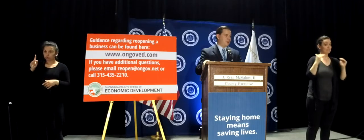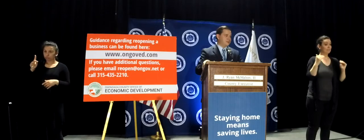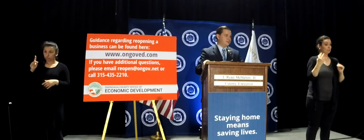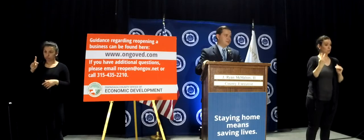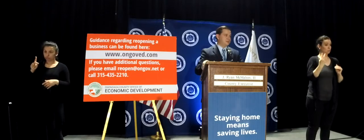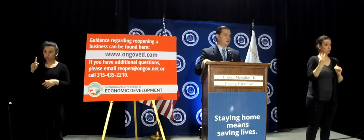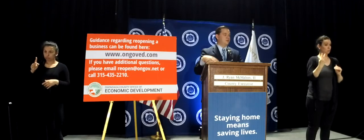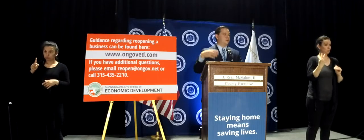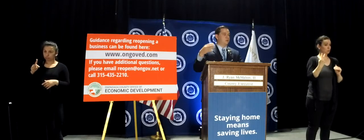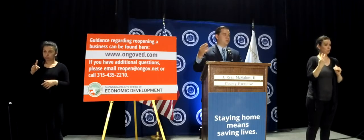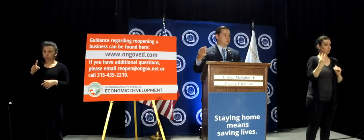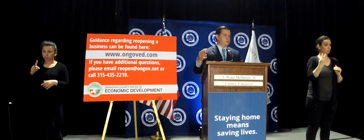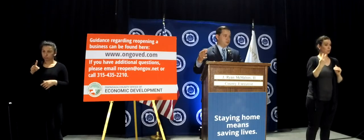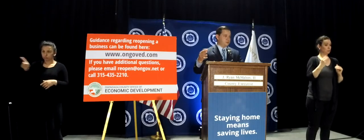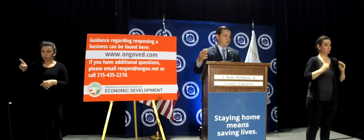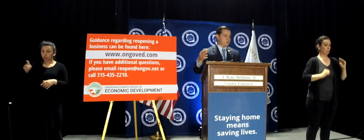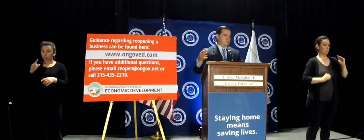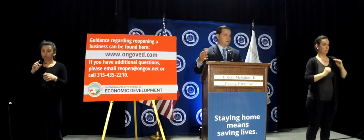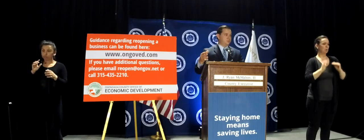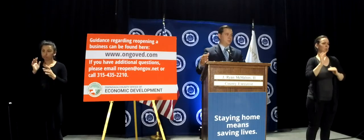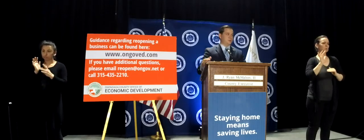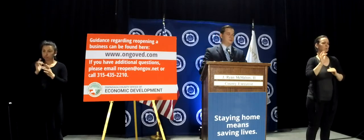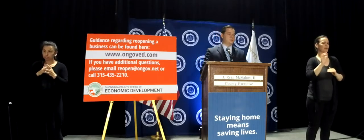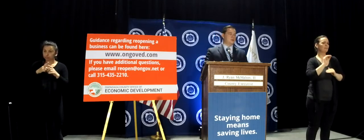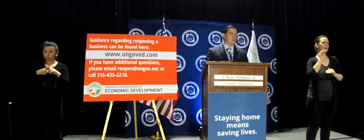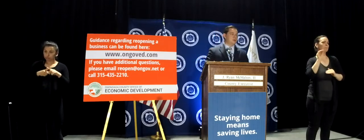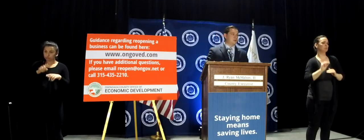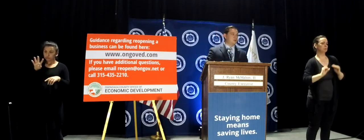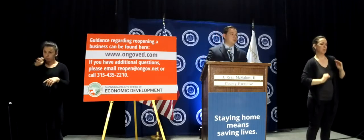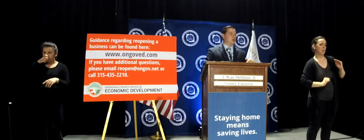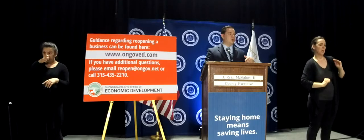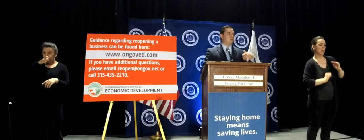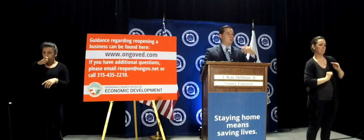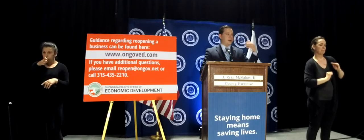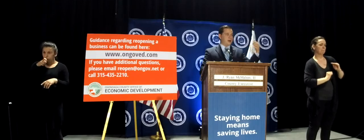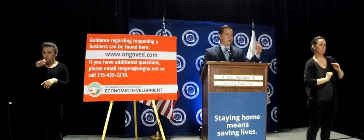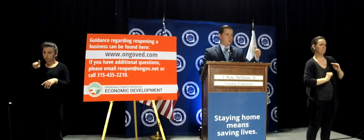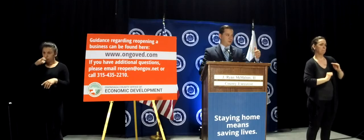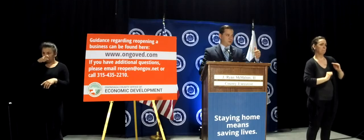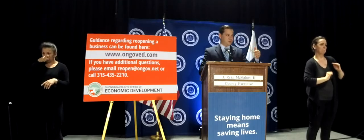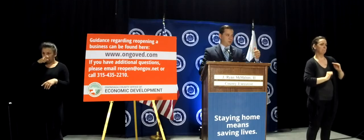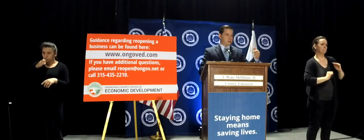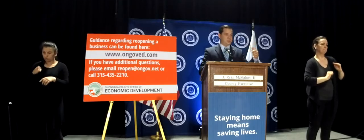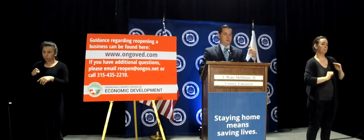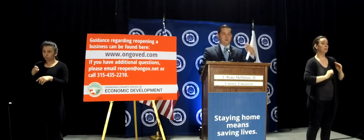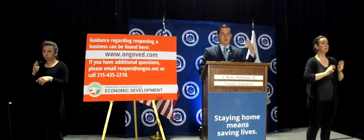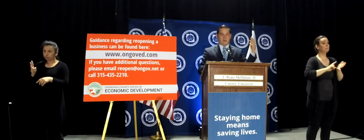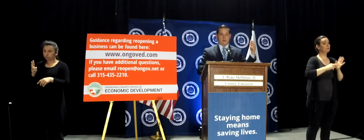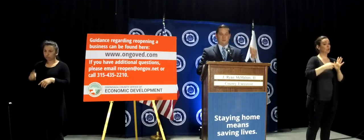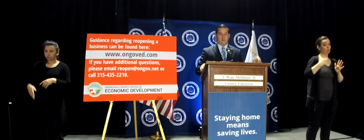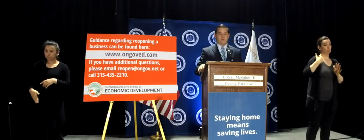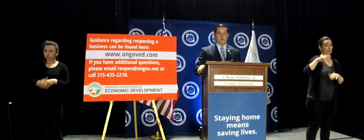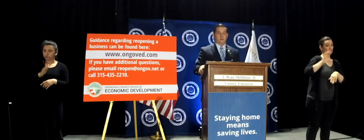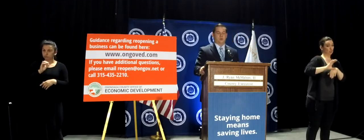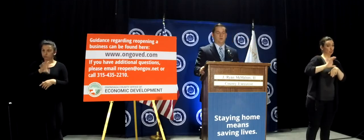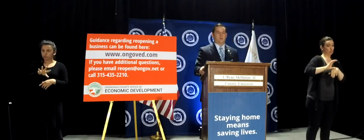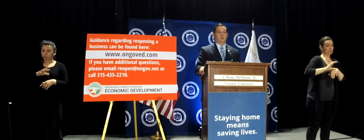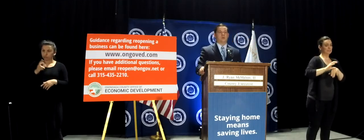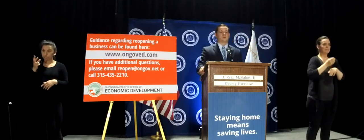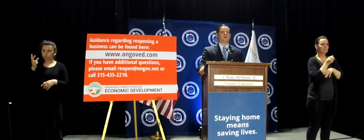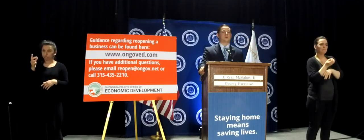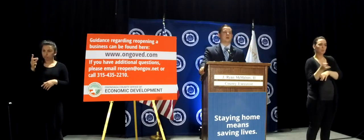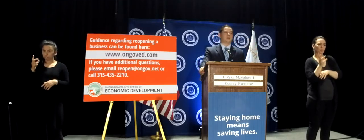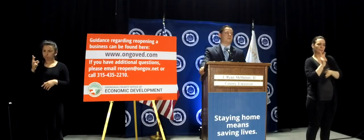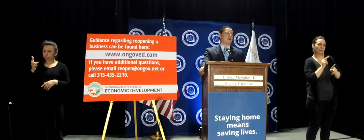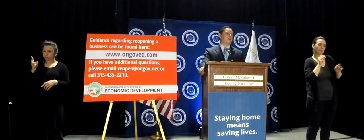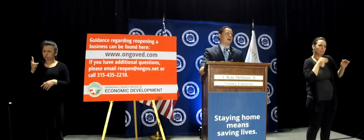the capacity for religious services in the buildings. Then you can go a little bit higher in phase 3, and then phase 4 you go full